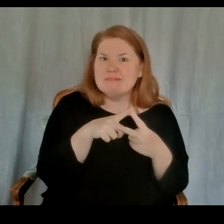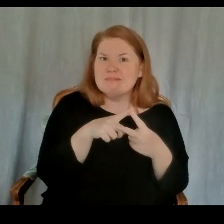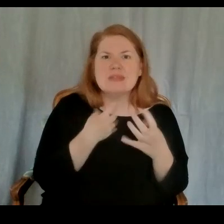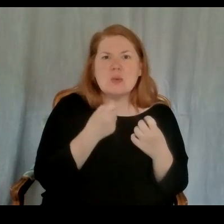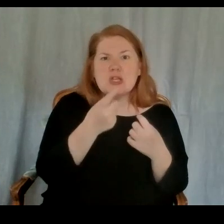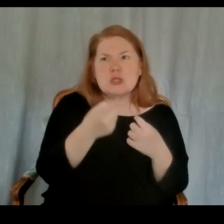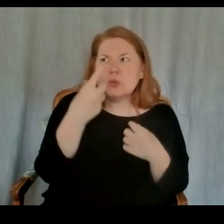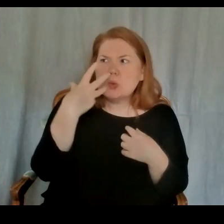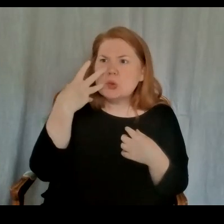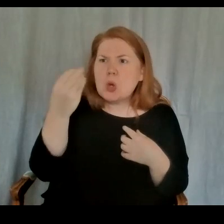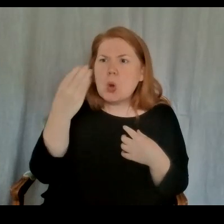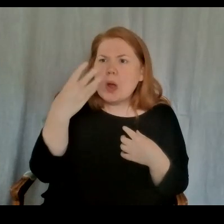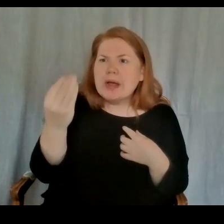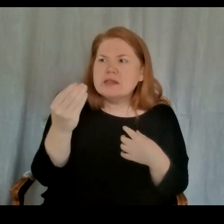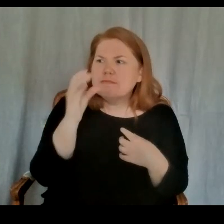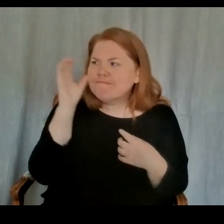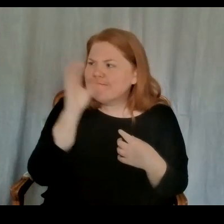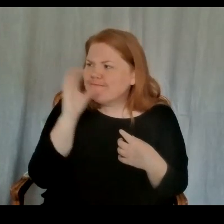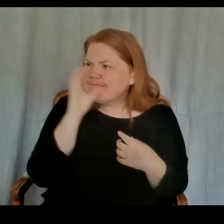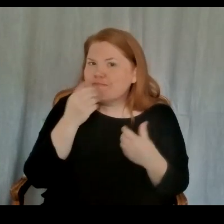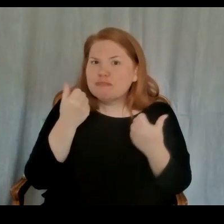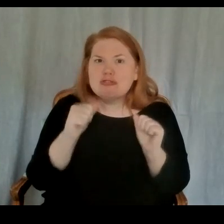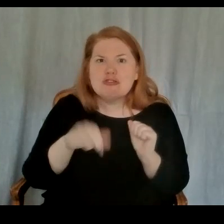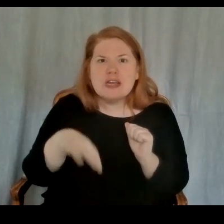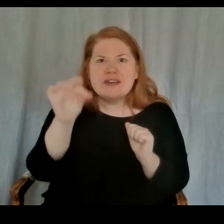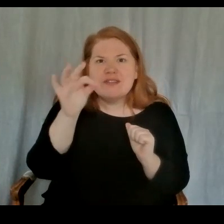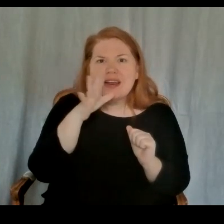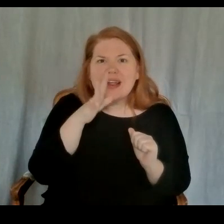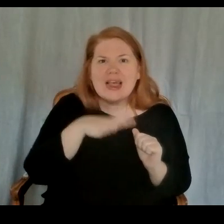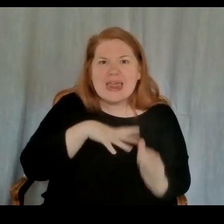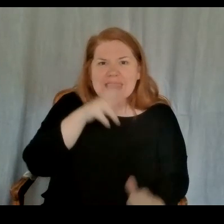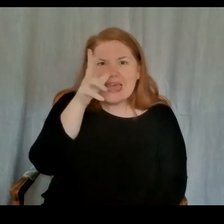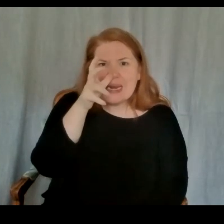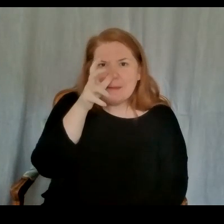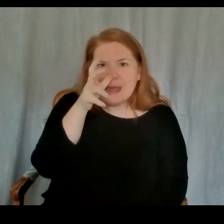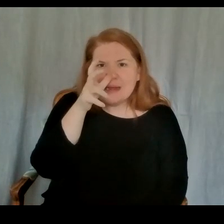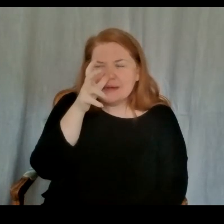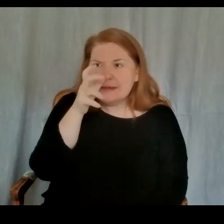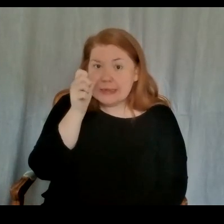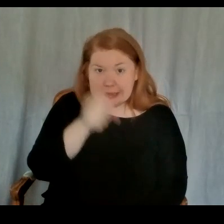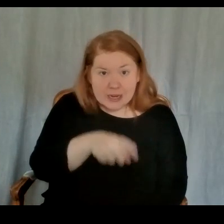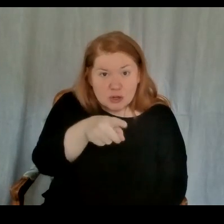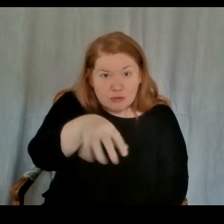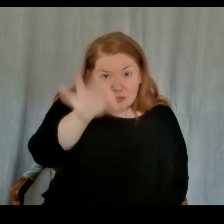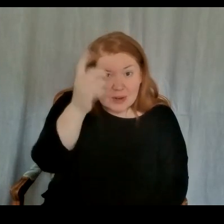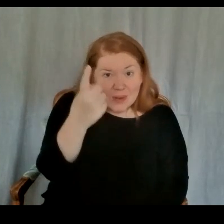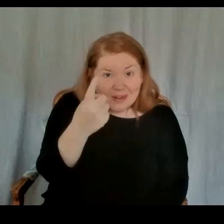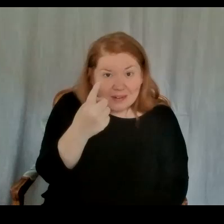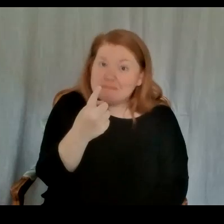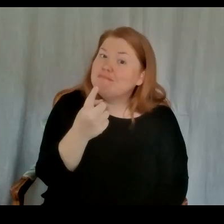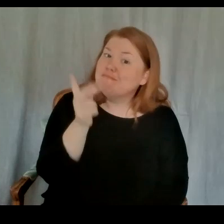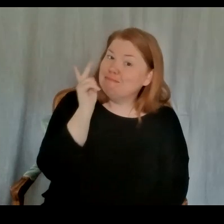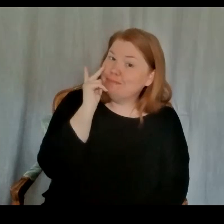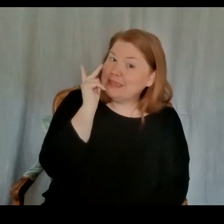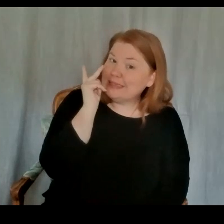see if you can find a ladybug. They're everywhere. Go outside and see if you can find a ladybug.